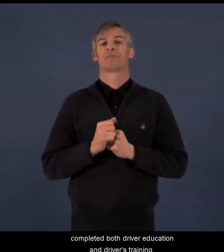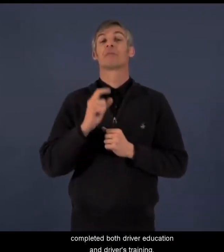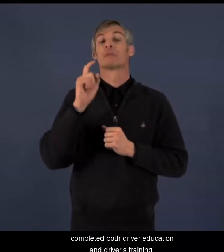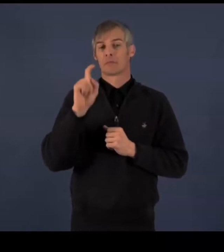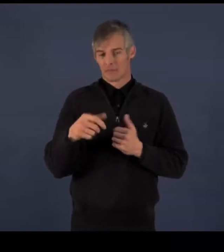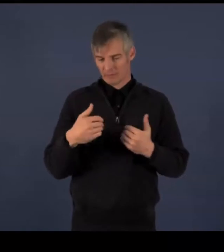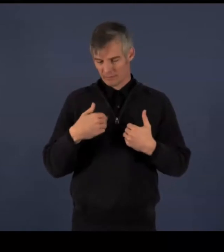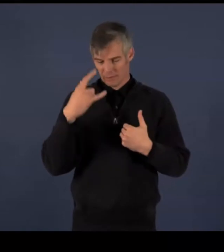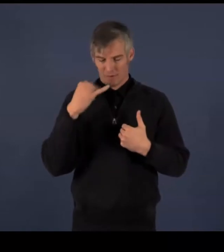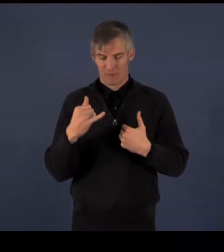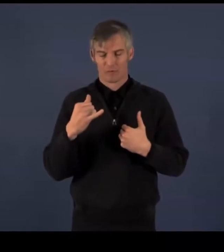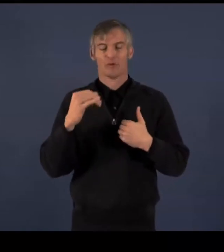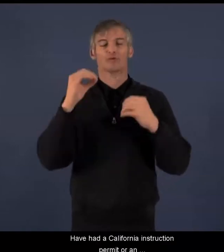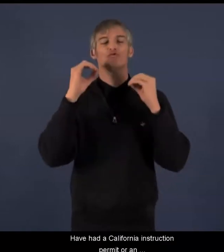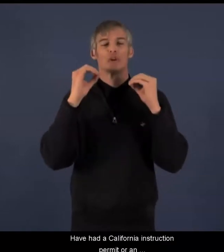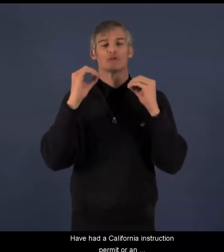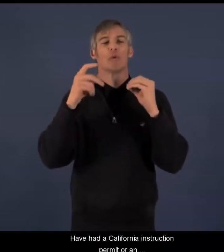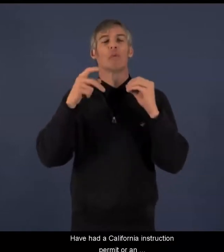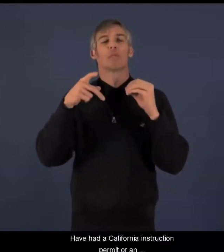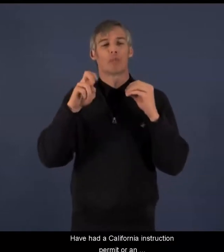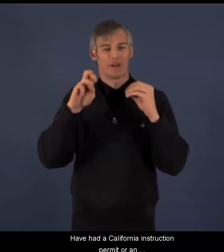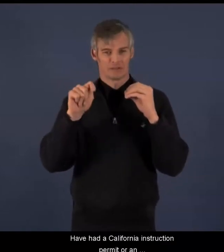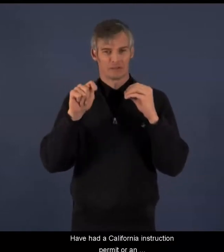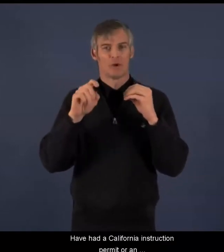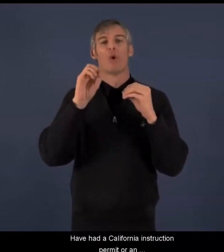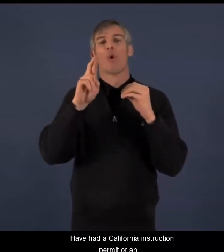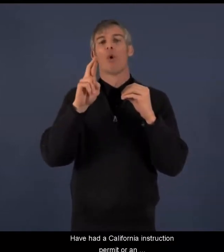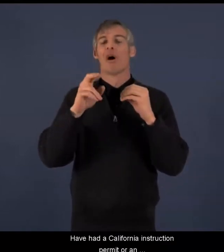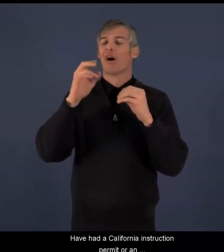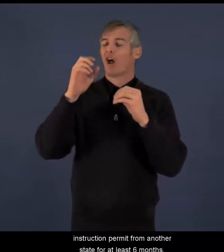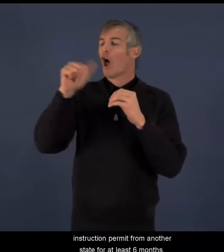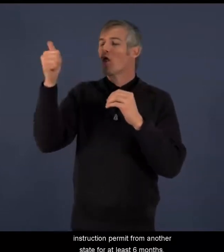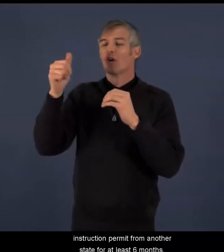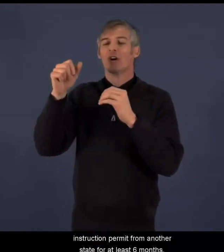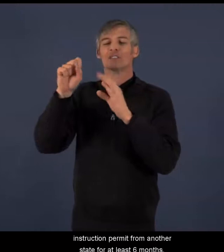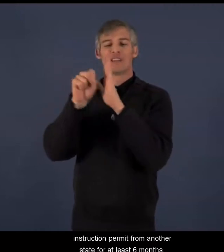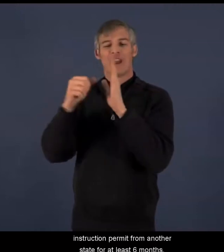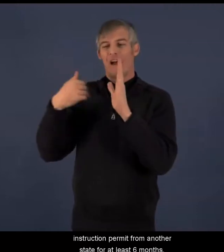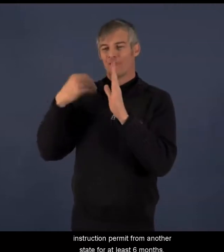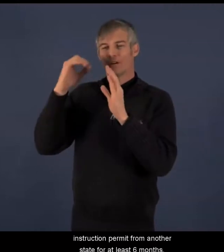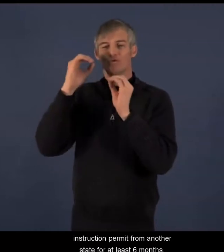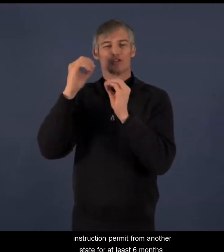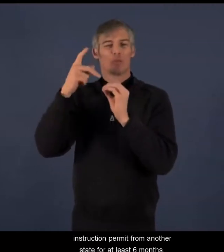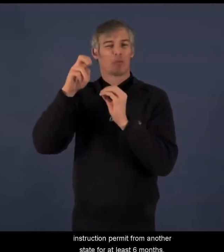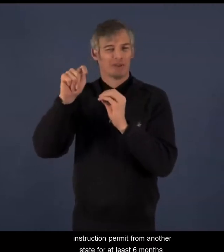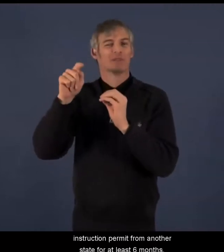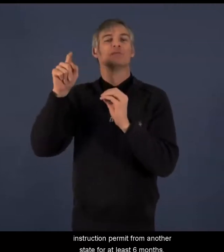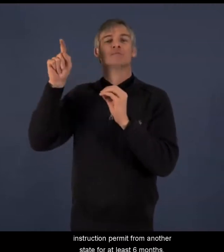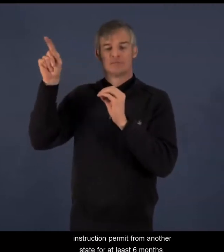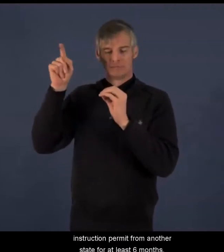training, have had a California instruction permit or an instruction permit from another state for at least 6